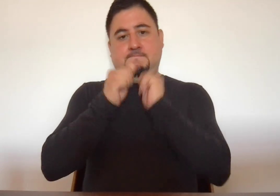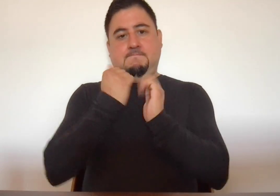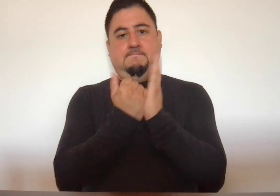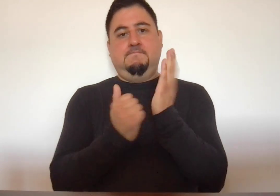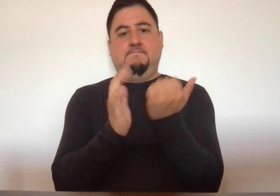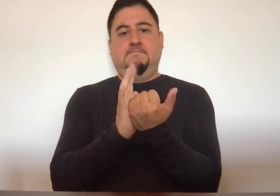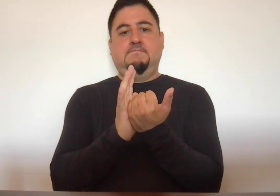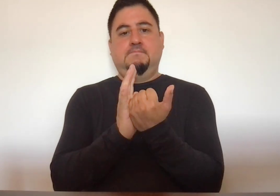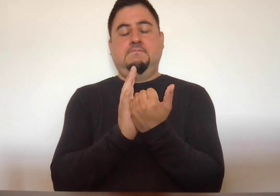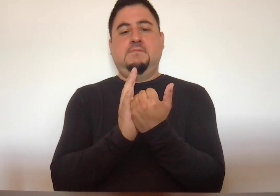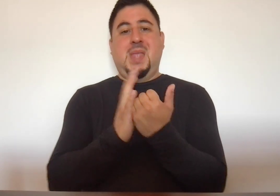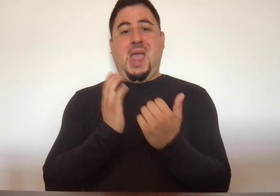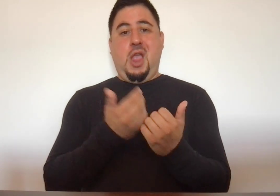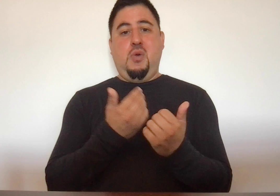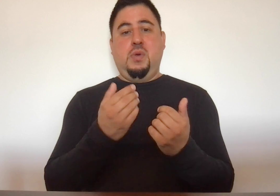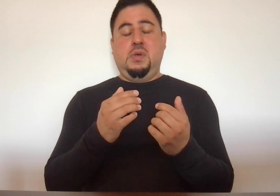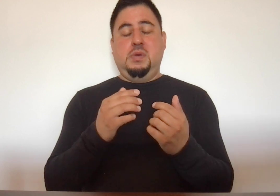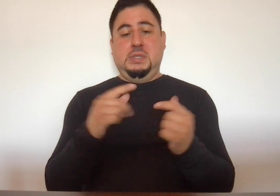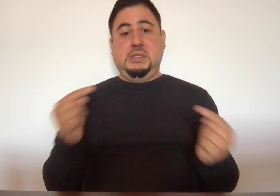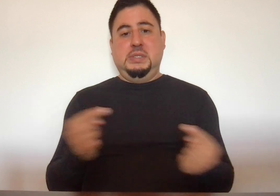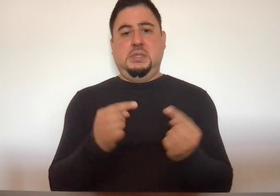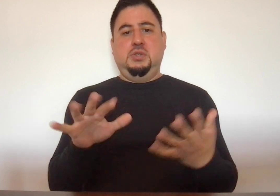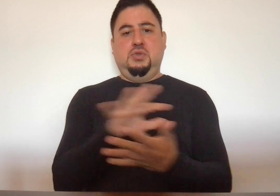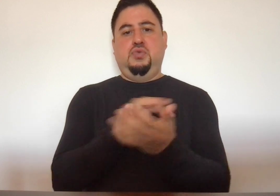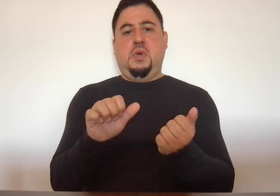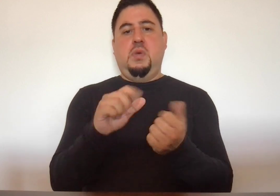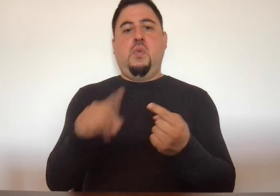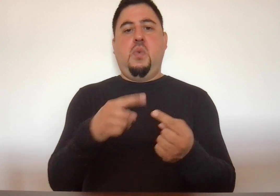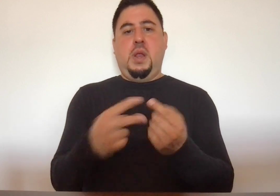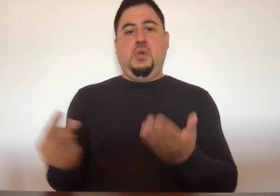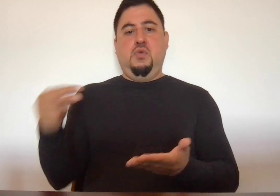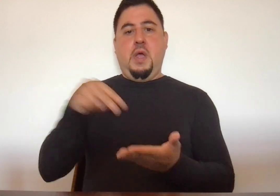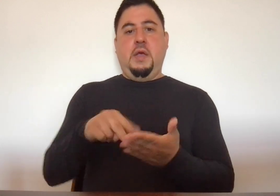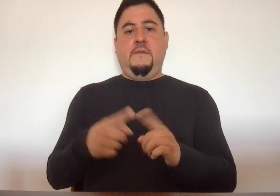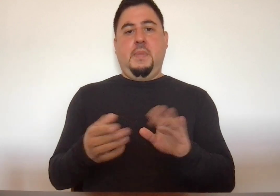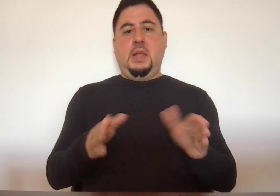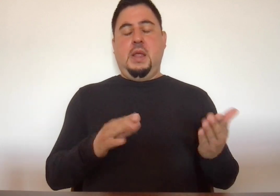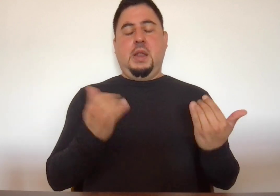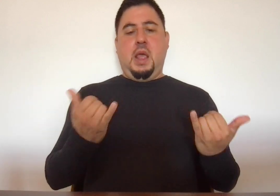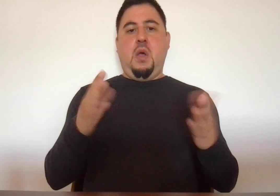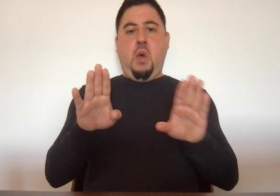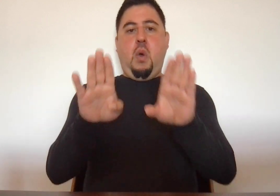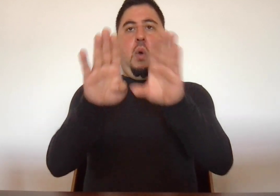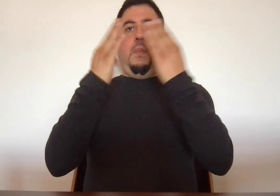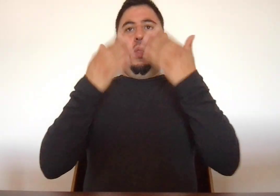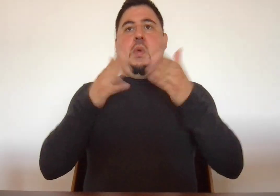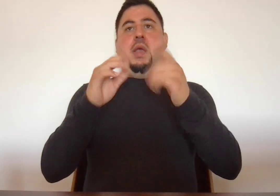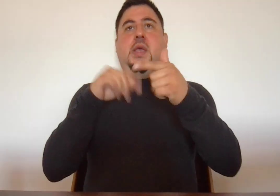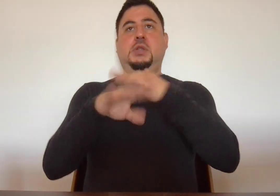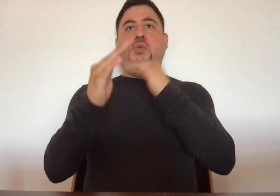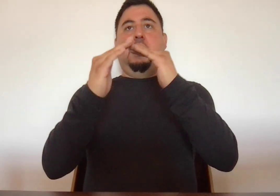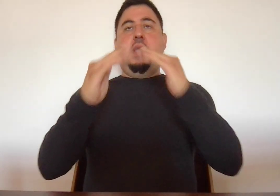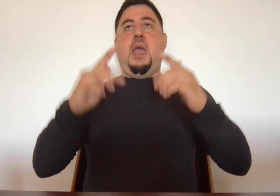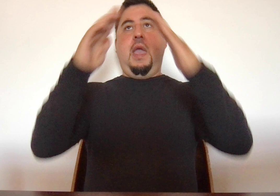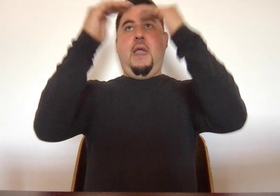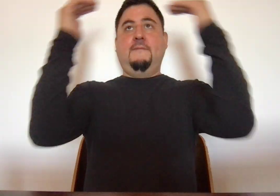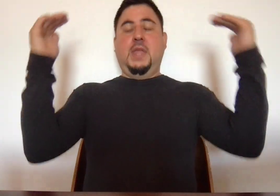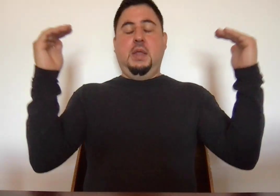our sins. By his rising from the dead he has opened the way to eternal life. And by ascending to